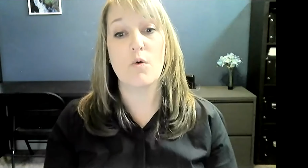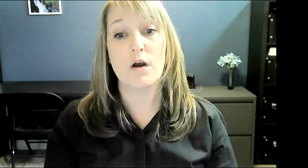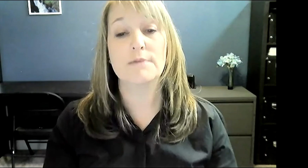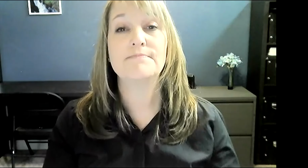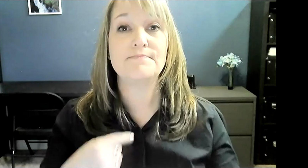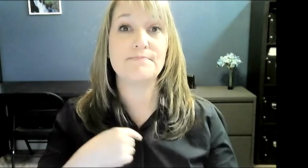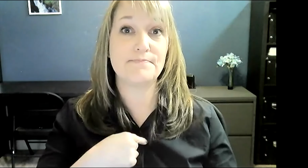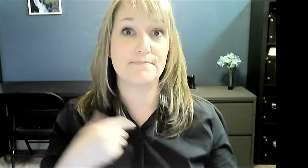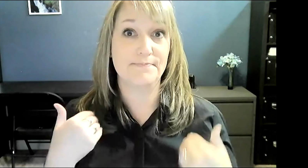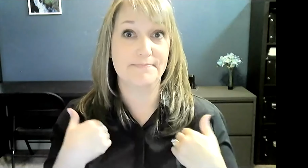Or